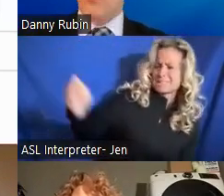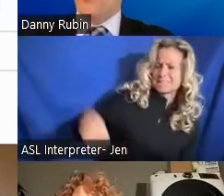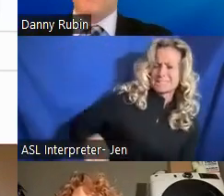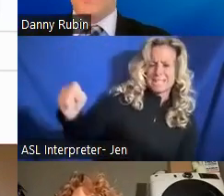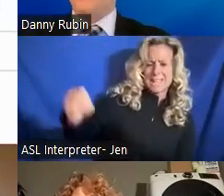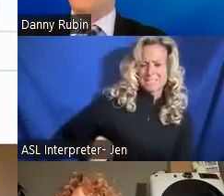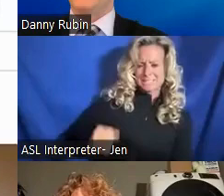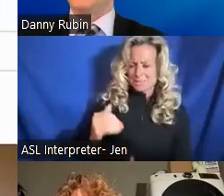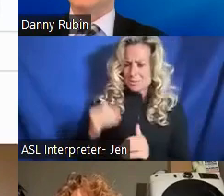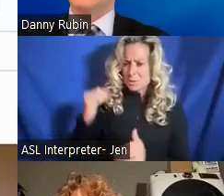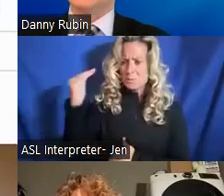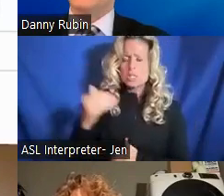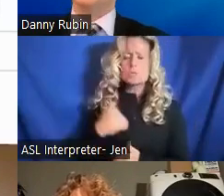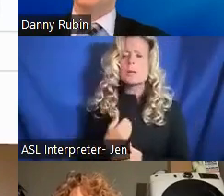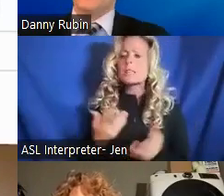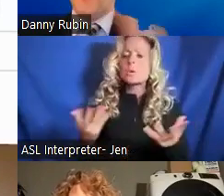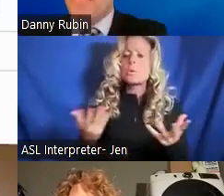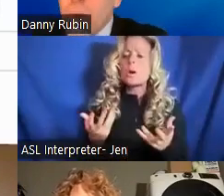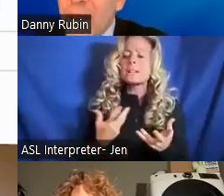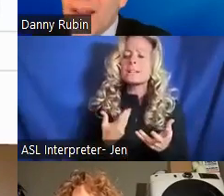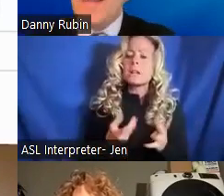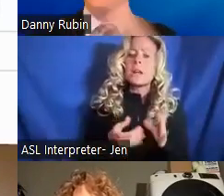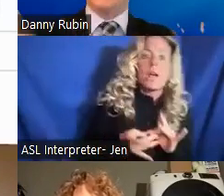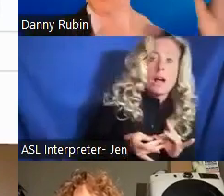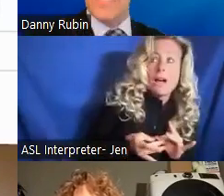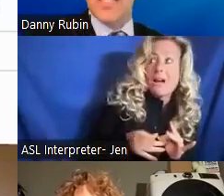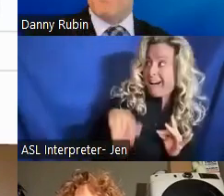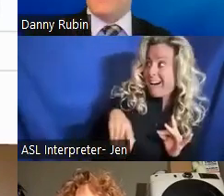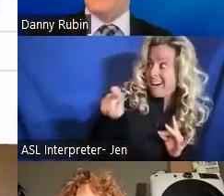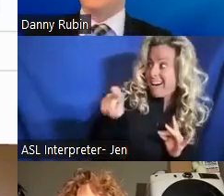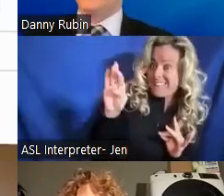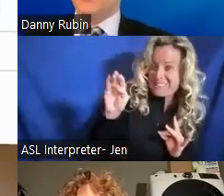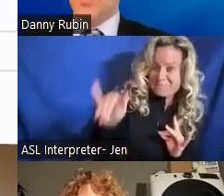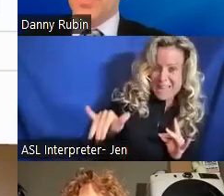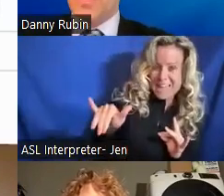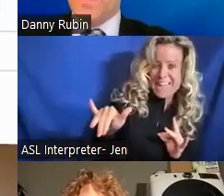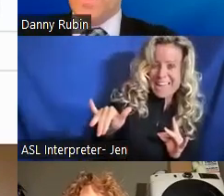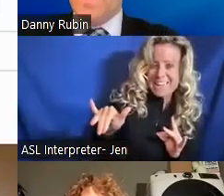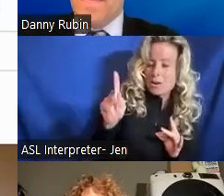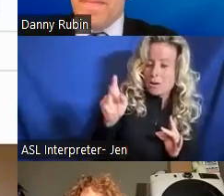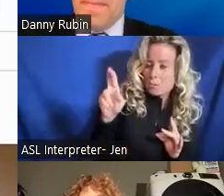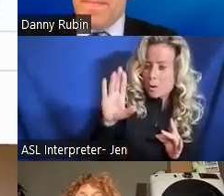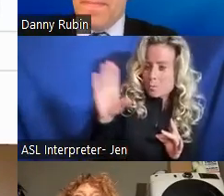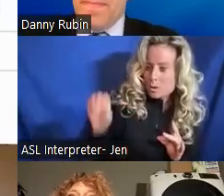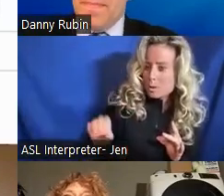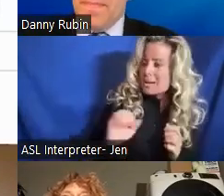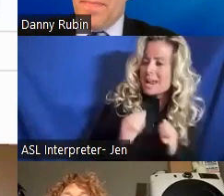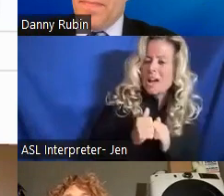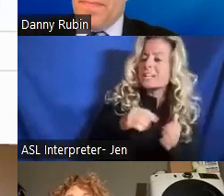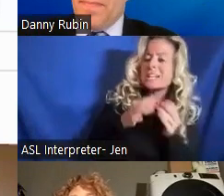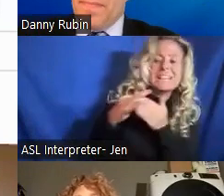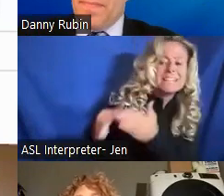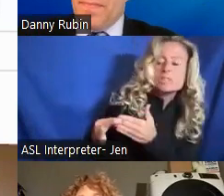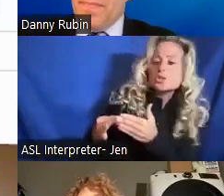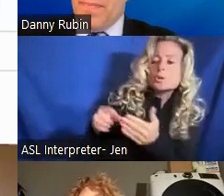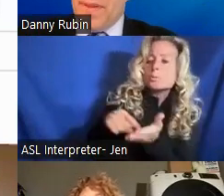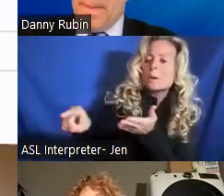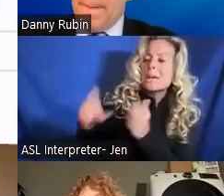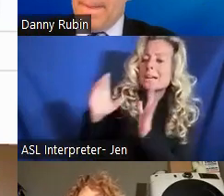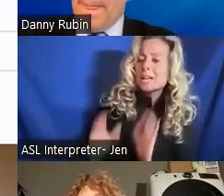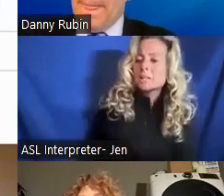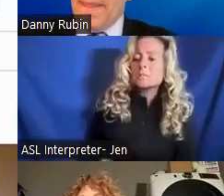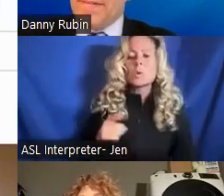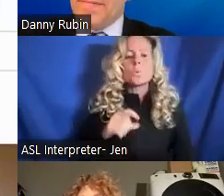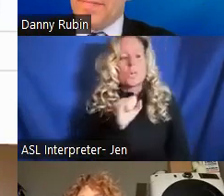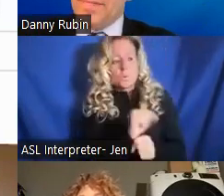much. so? Like word of mouth? How did it lead? How did doing it for free lead to paid customers? So we worked out a deal